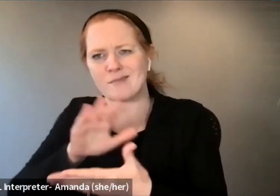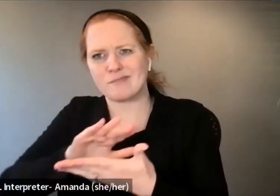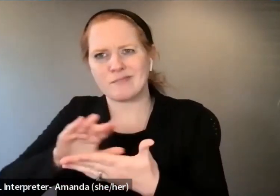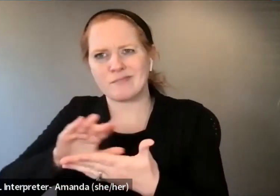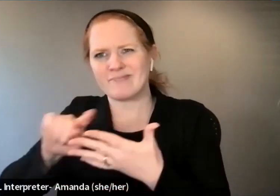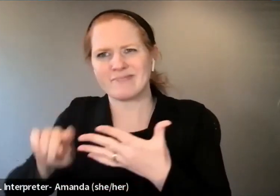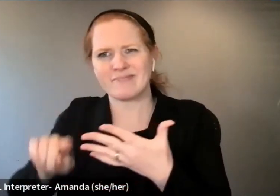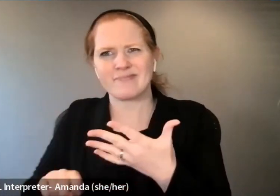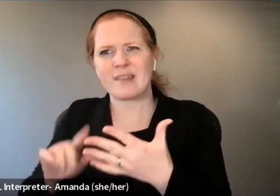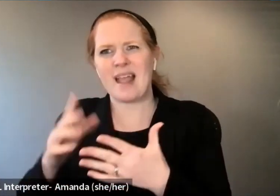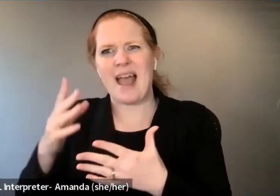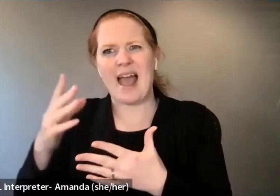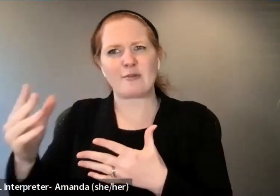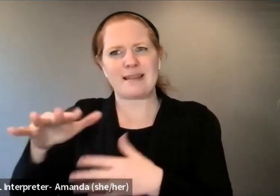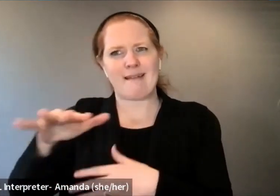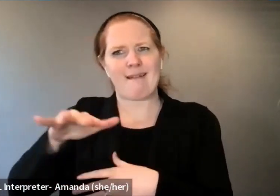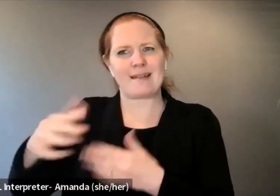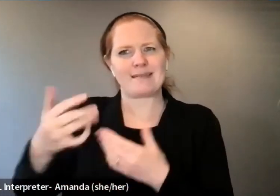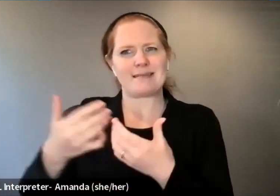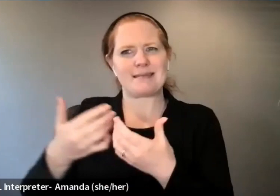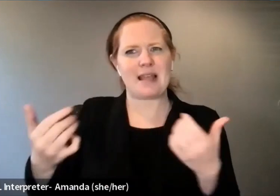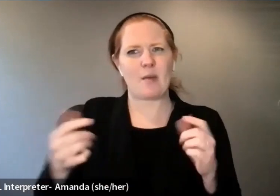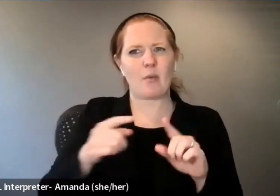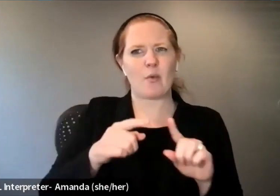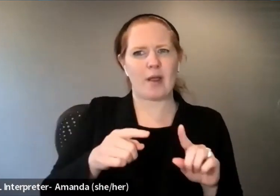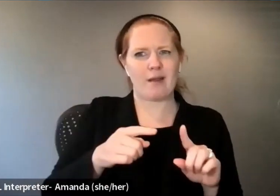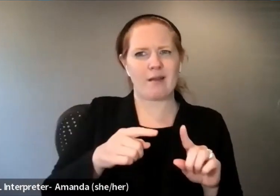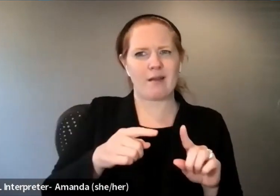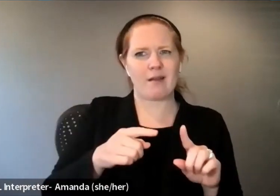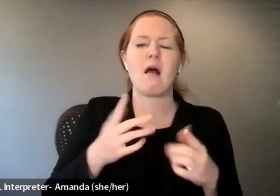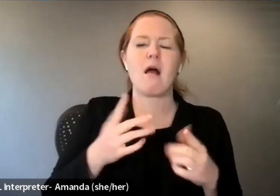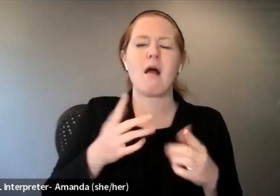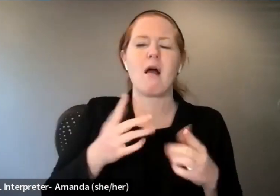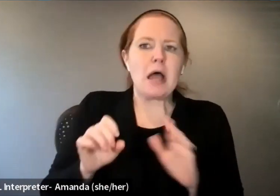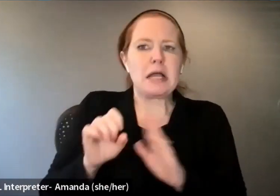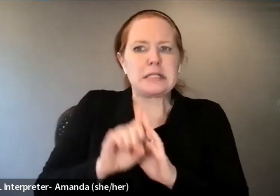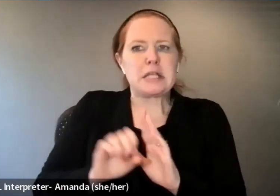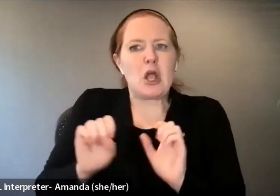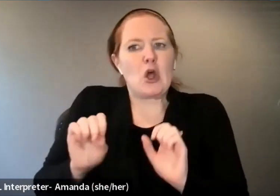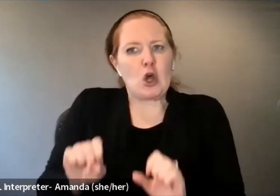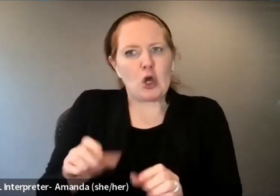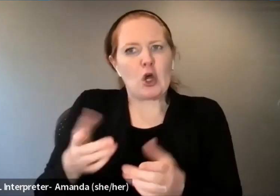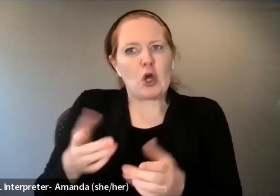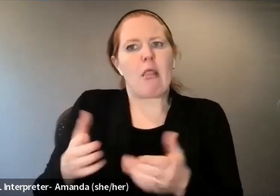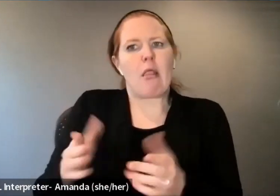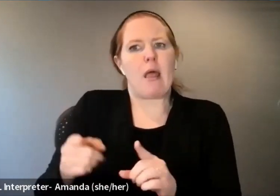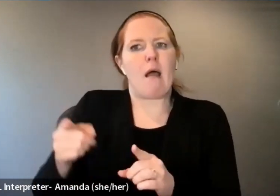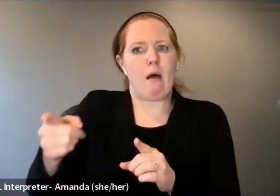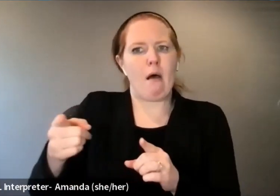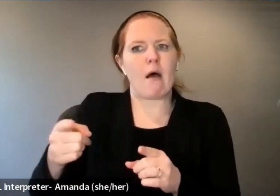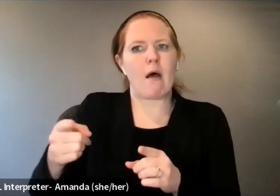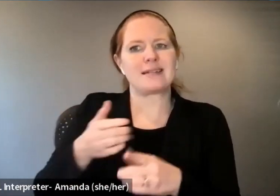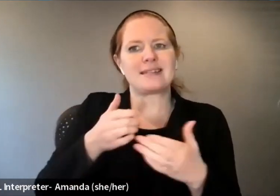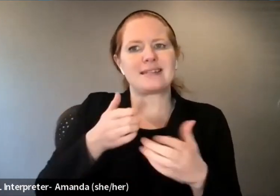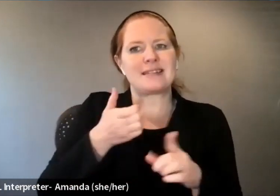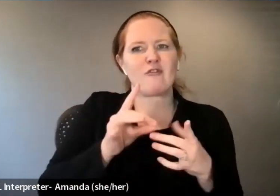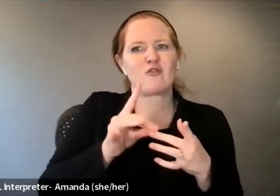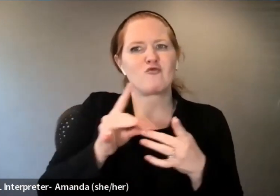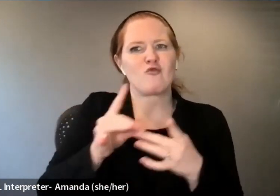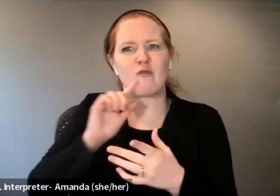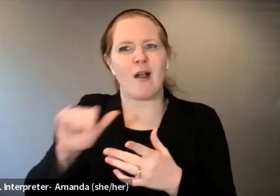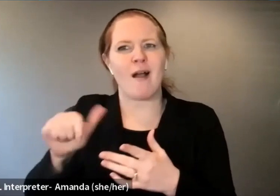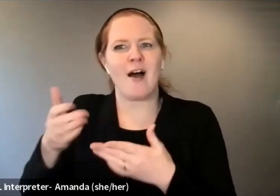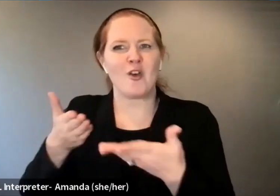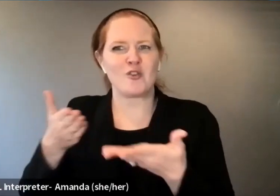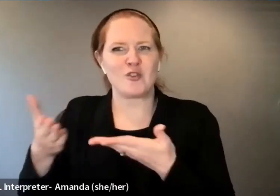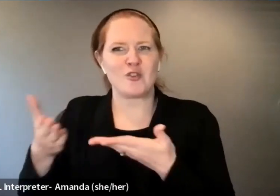are outside that rate to life sharing. A state could choose to allow self-direction for other services.